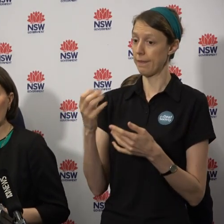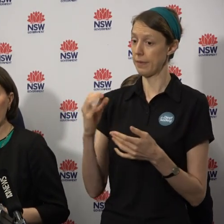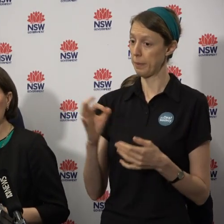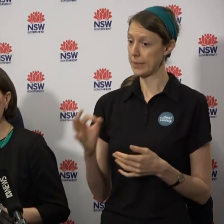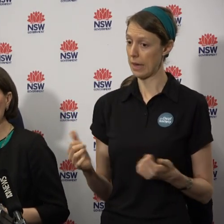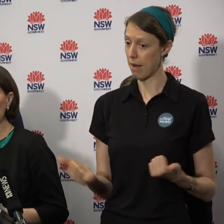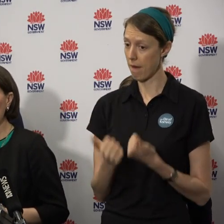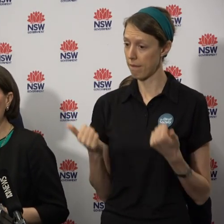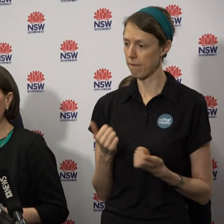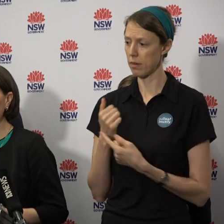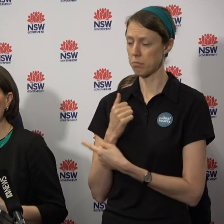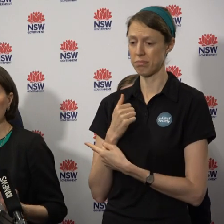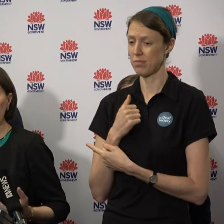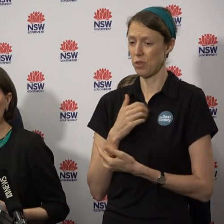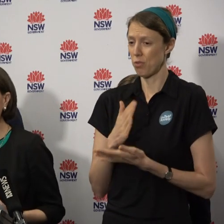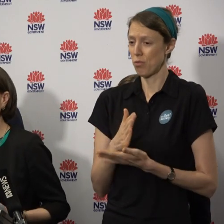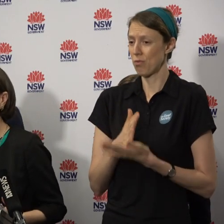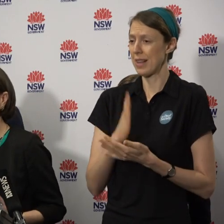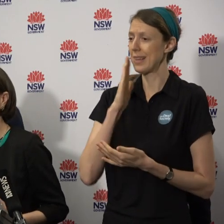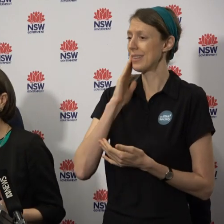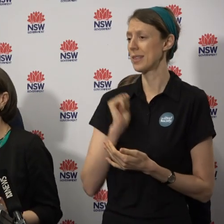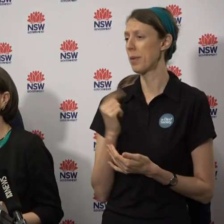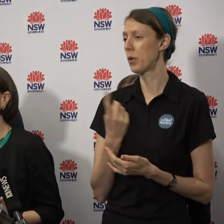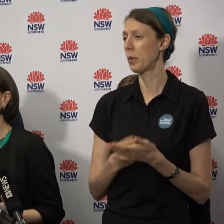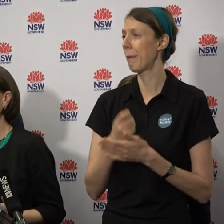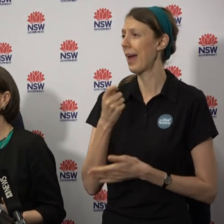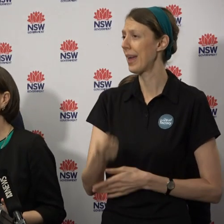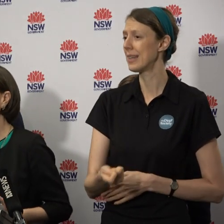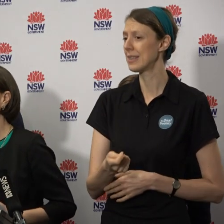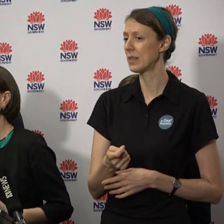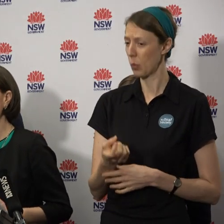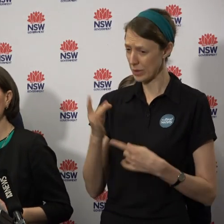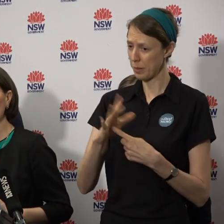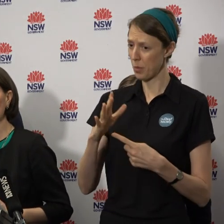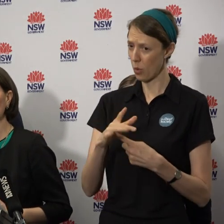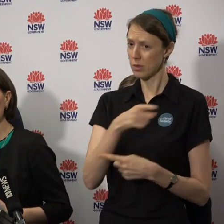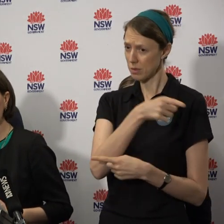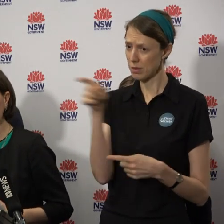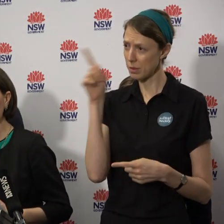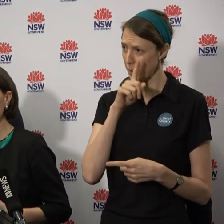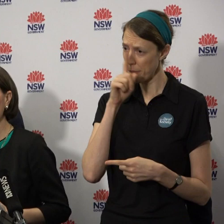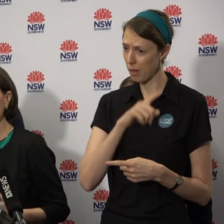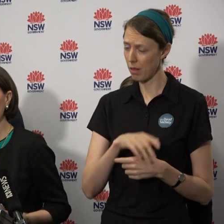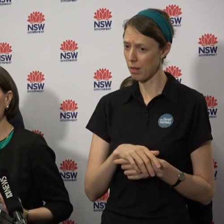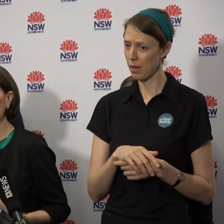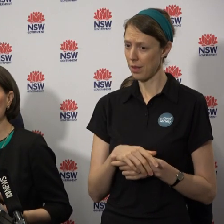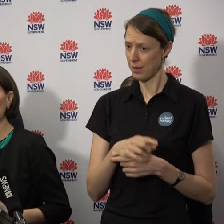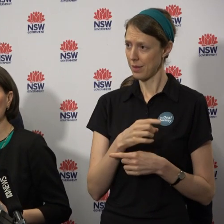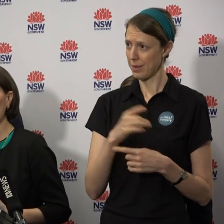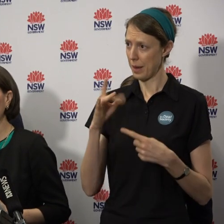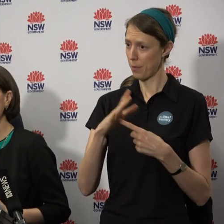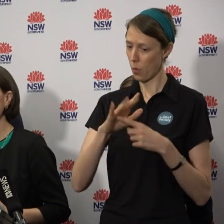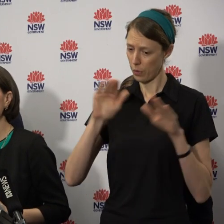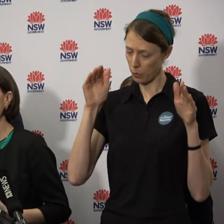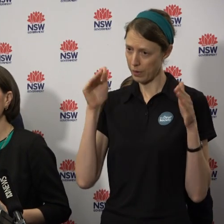is about making sure it doesn't really matter who's paying what. What is important to the public, what is important to the community, is that all of us are focused